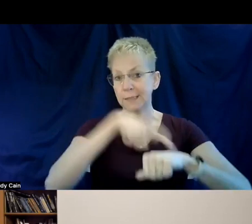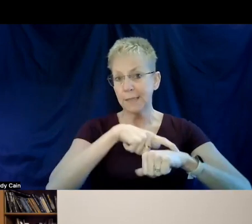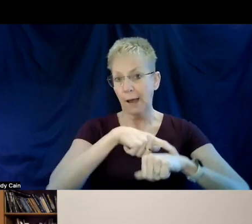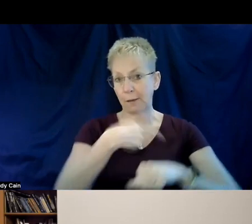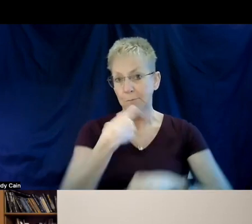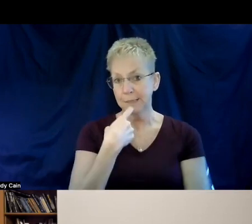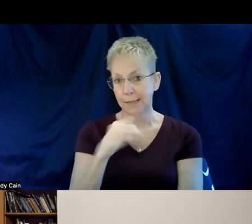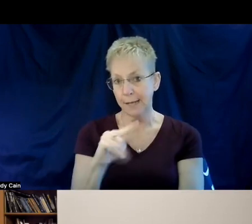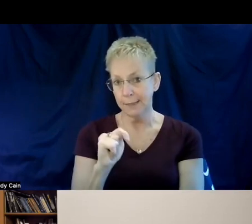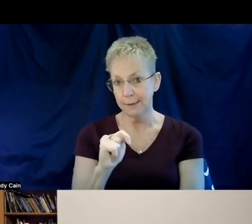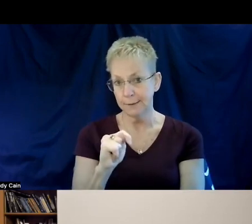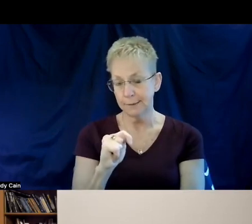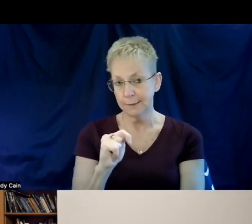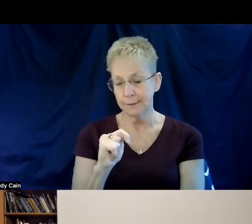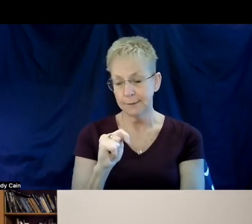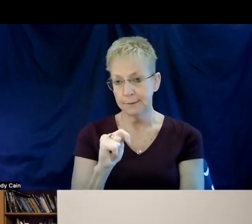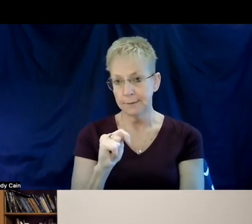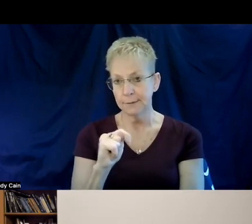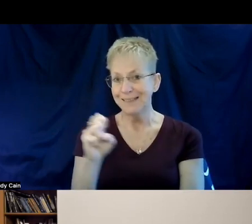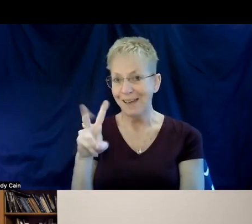So,